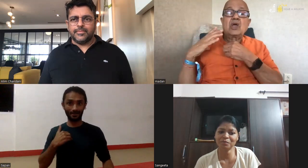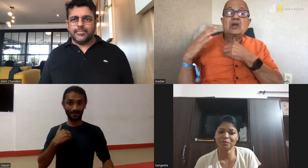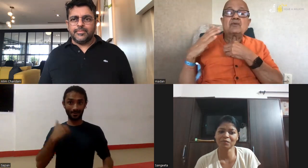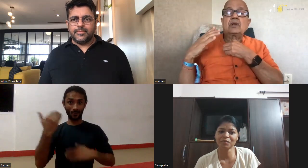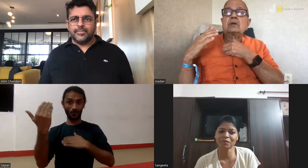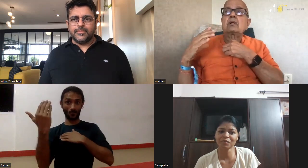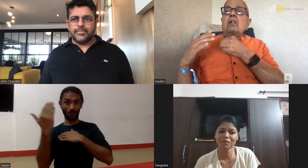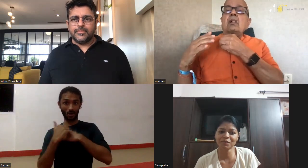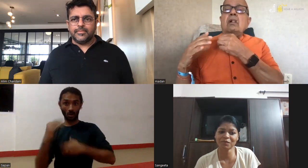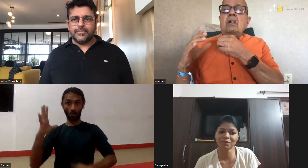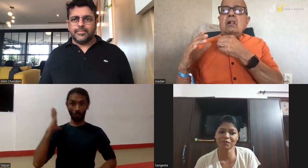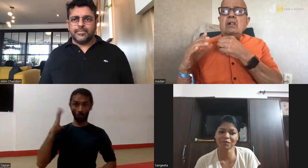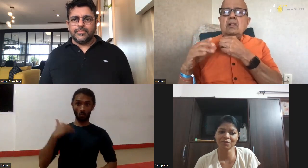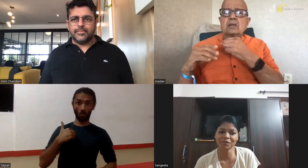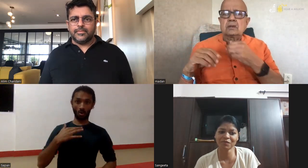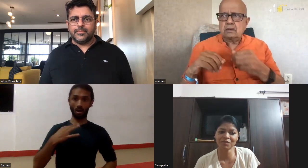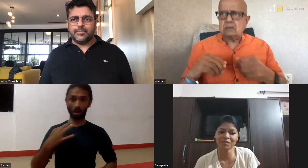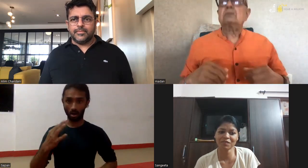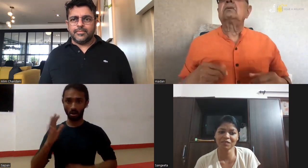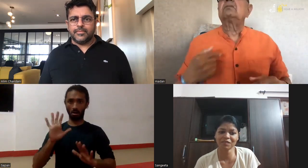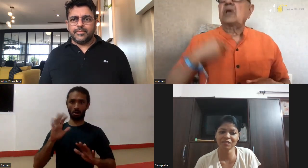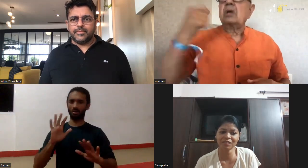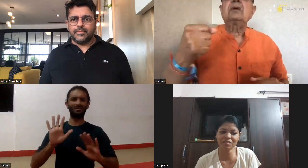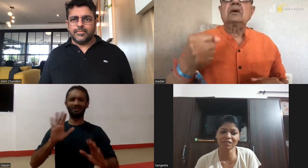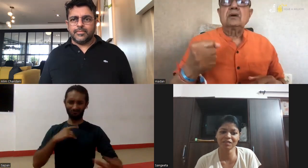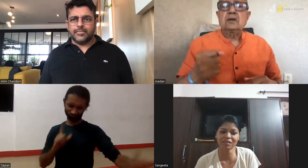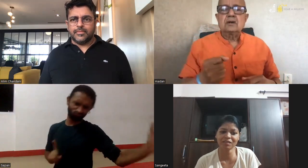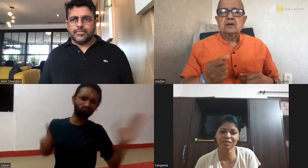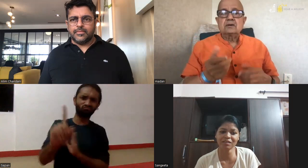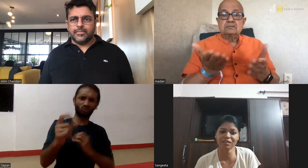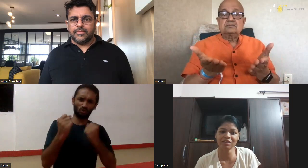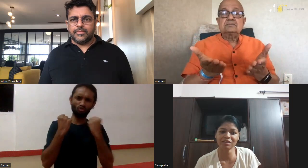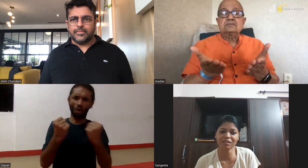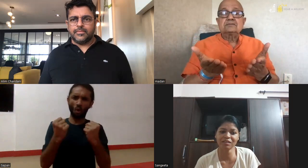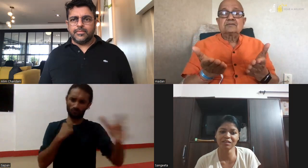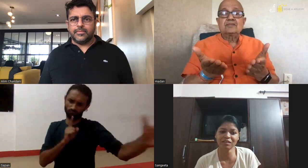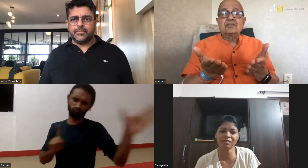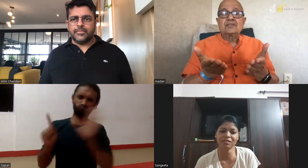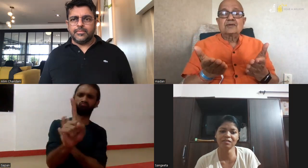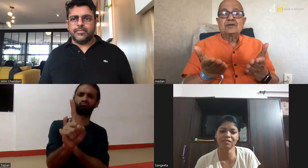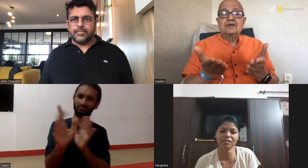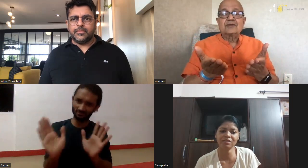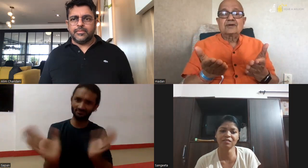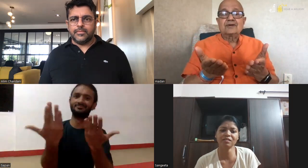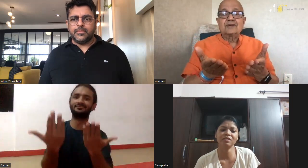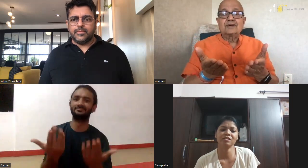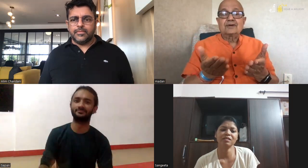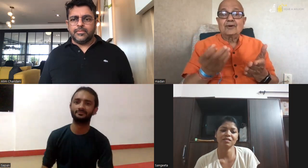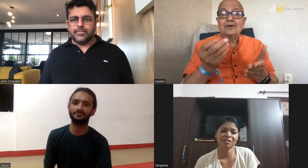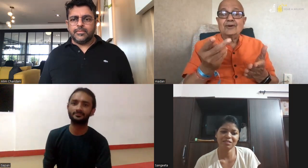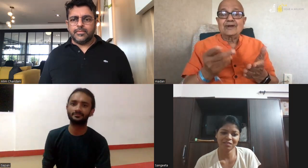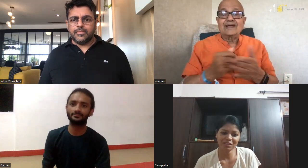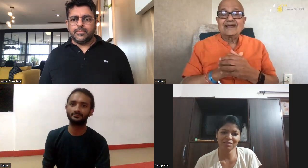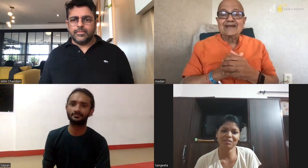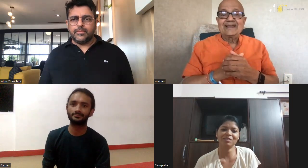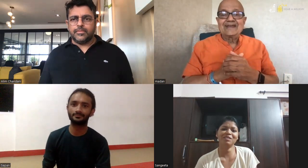So I'm so sorry. We'll have to stop you because there's so many people waiting in line for questions. So sorry.